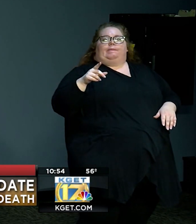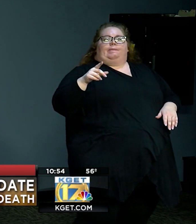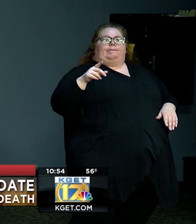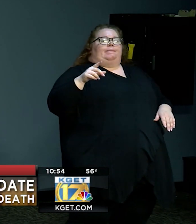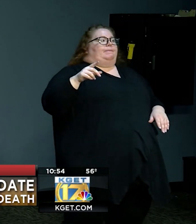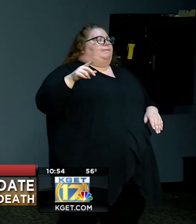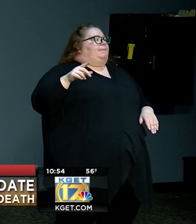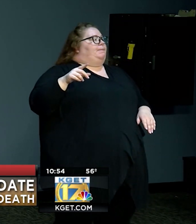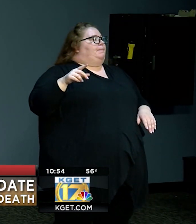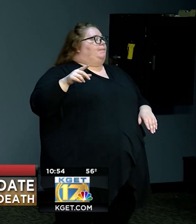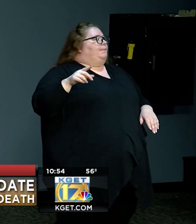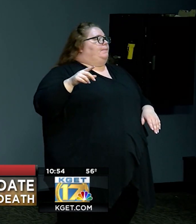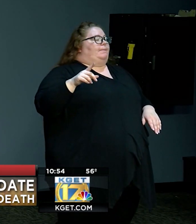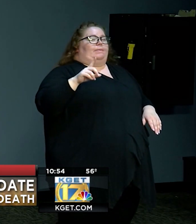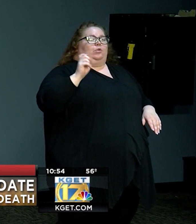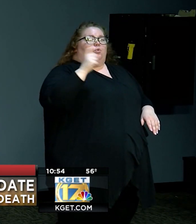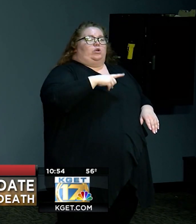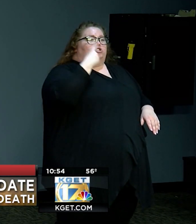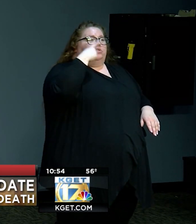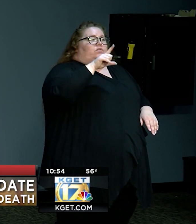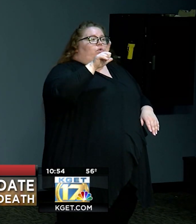PEREZ.